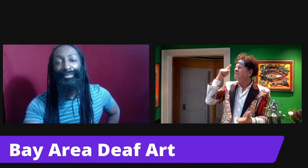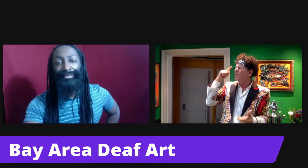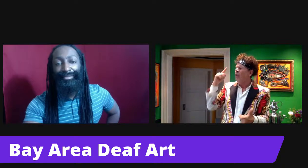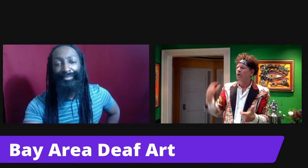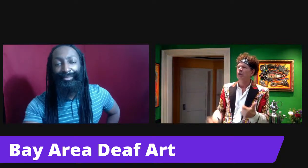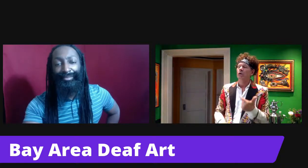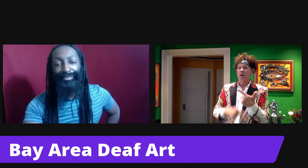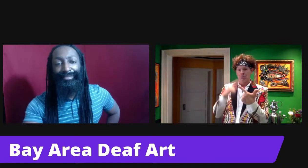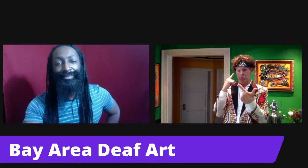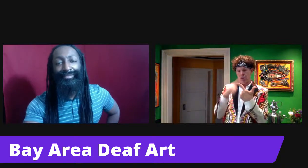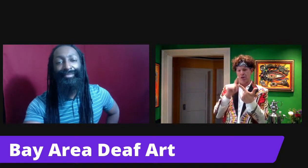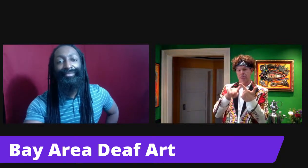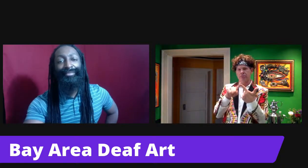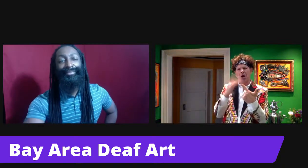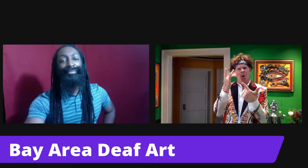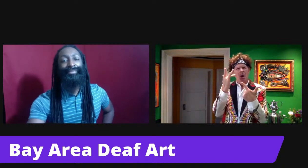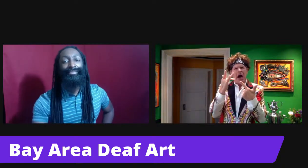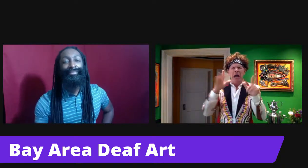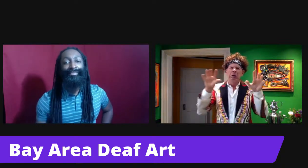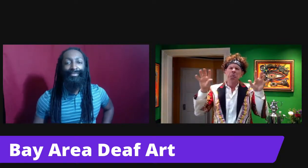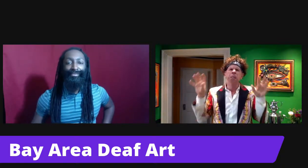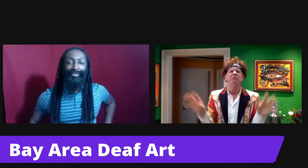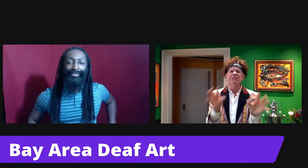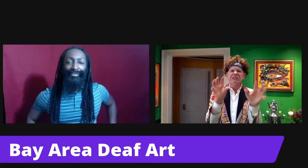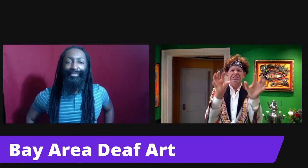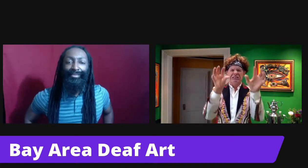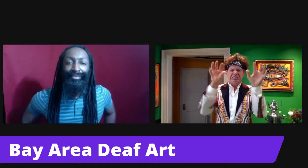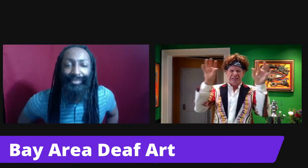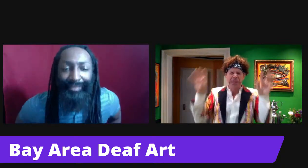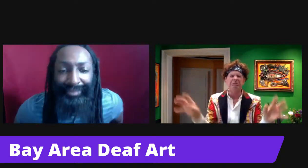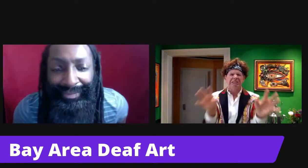art studio. And I couldn't imagine why I made something so big.